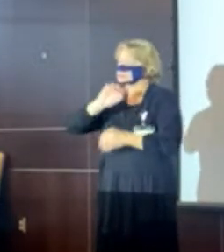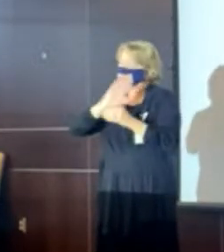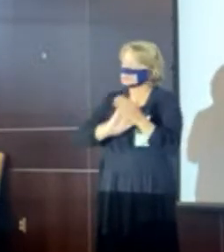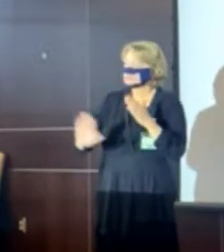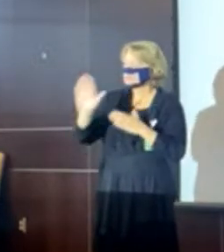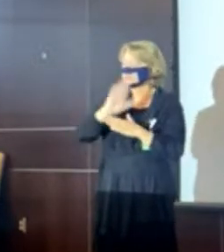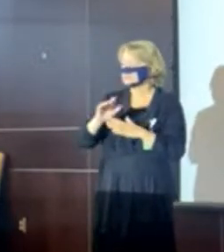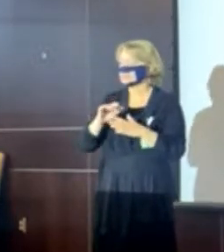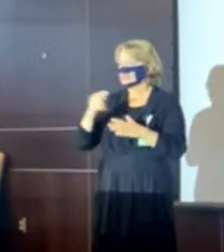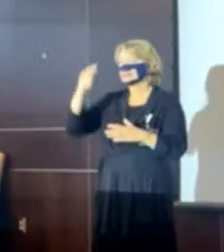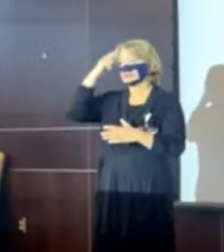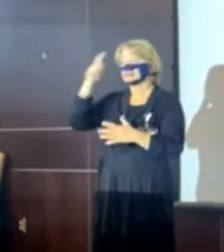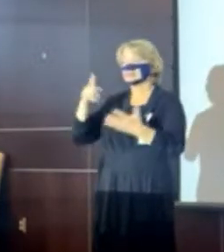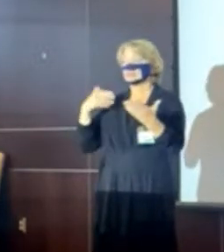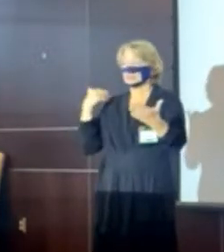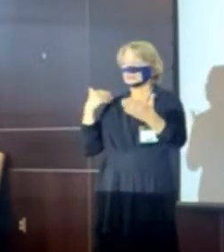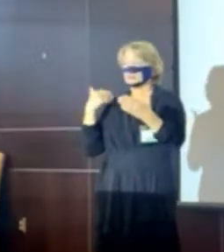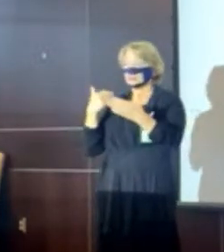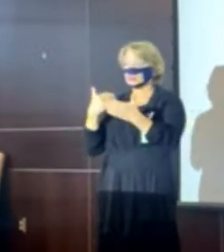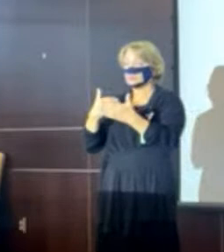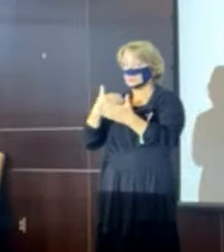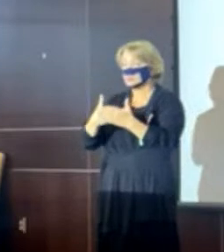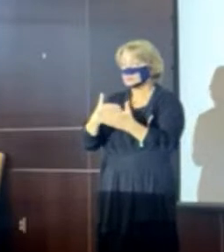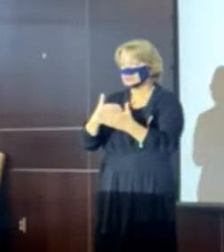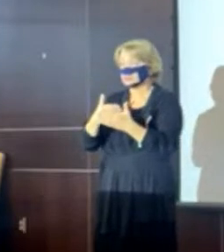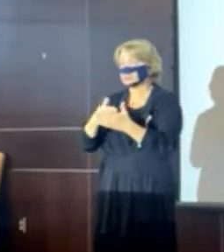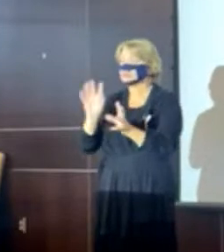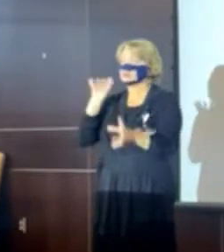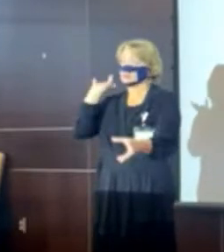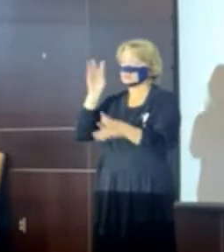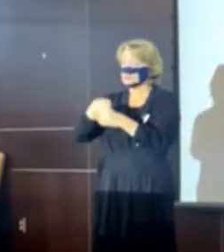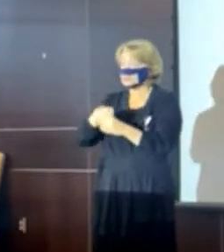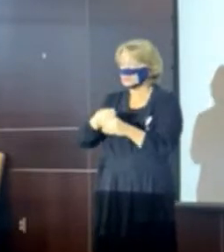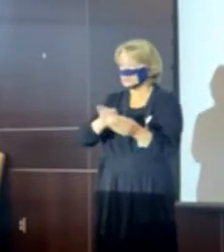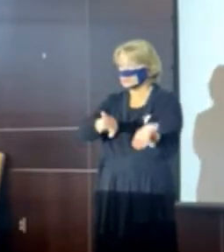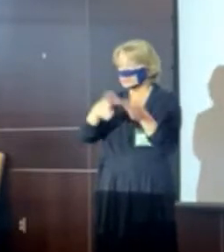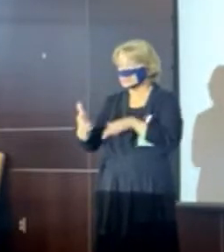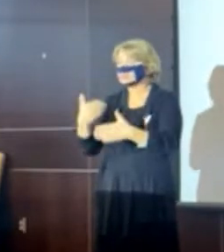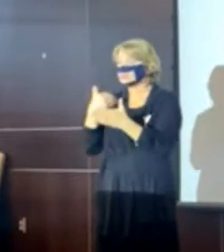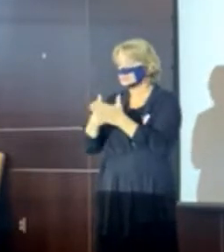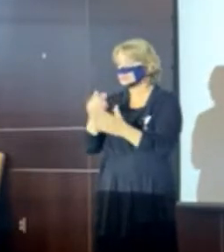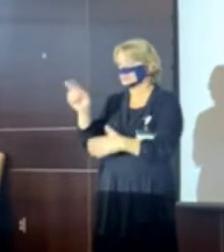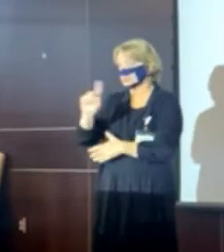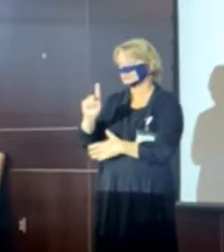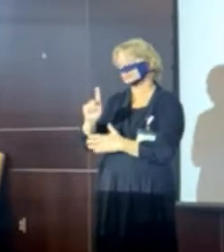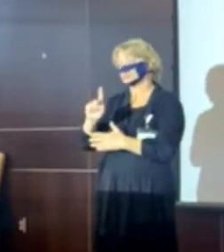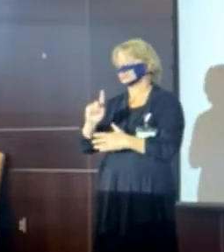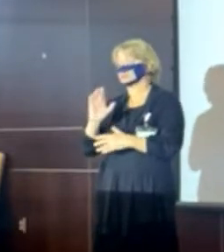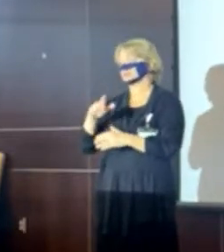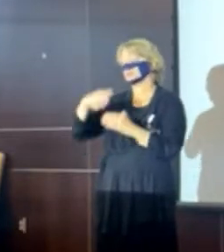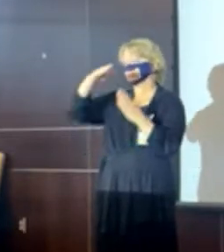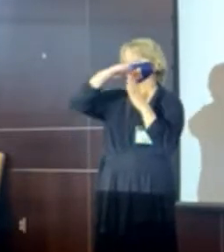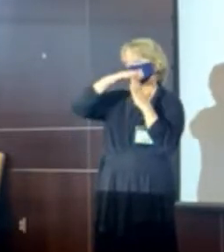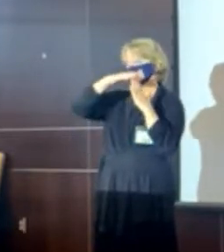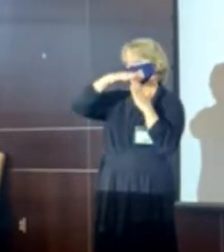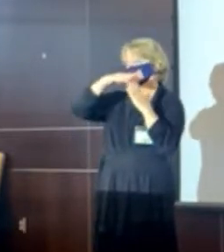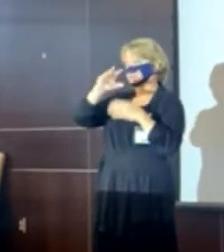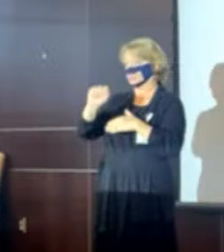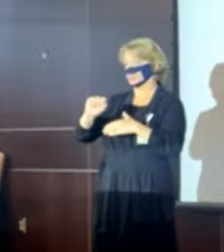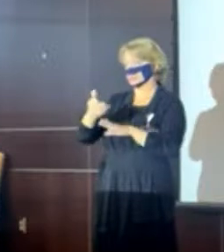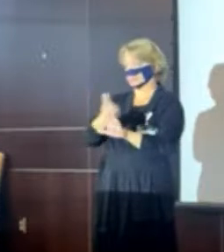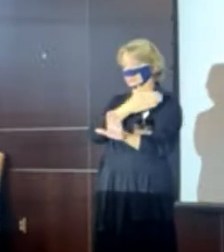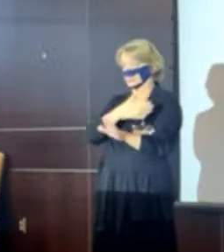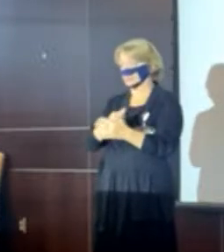50. yeah, I think we're actually approaching to the total deaths close where we were at our peak before. So I will